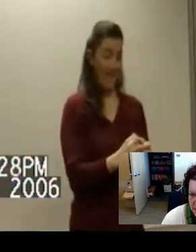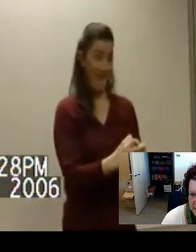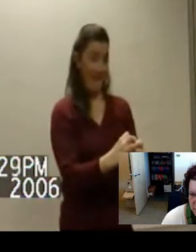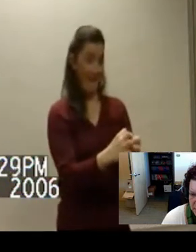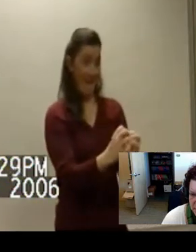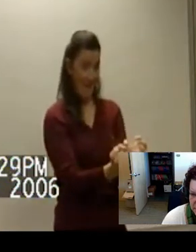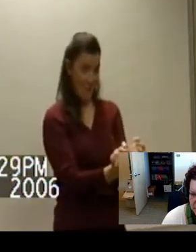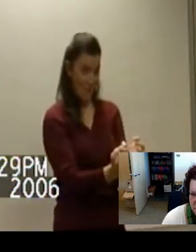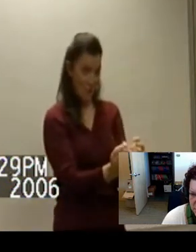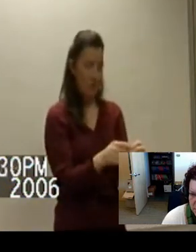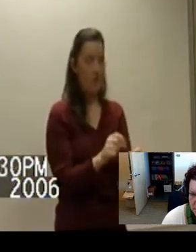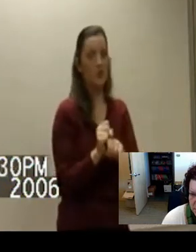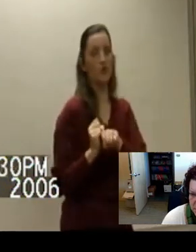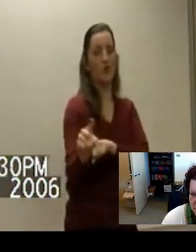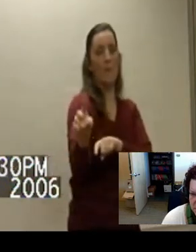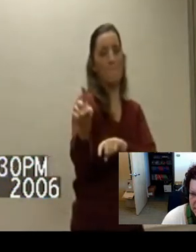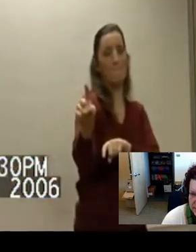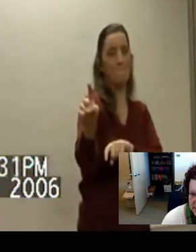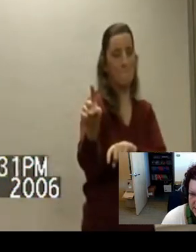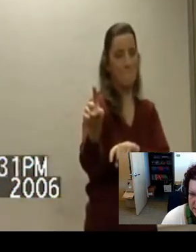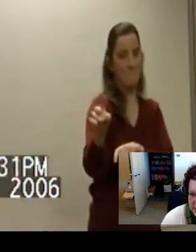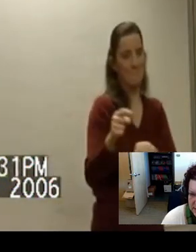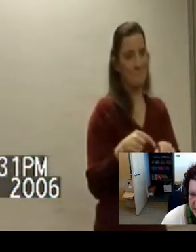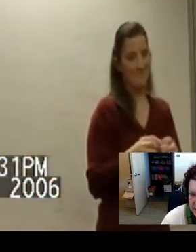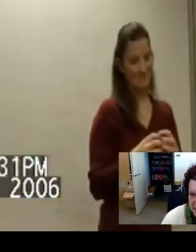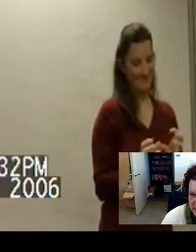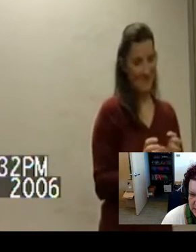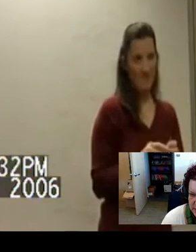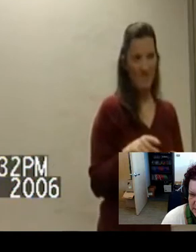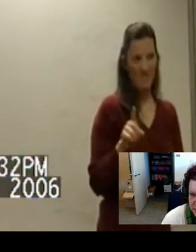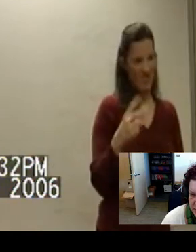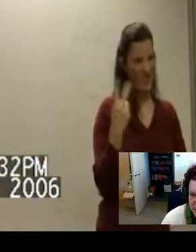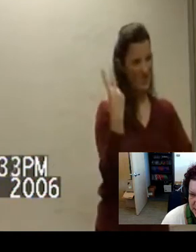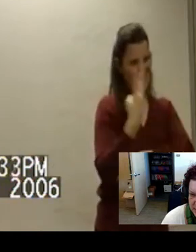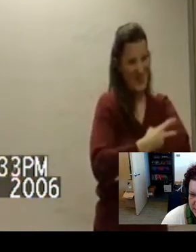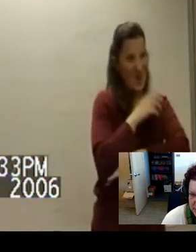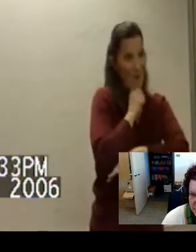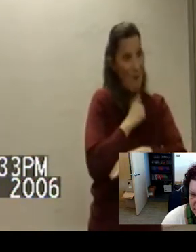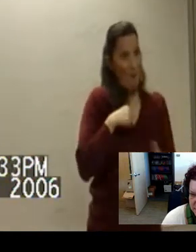The eggs were in there for about 18 eggs, and then they started to hatch.